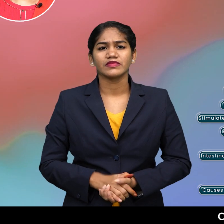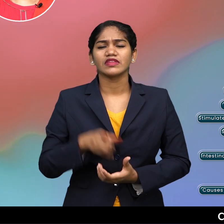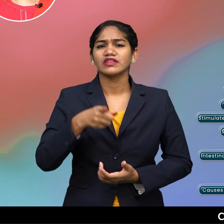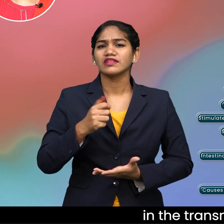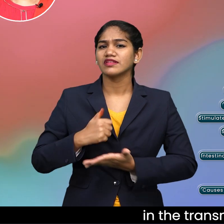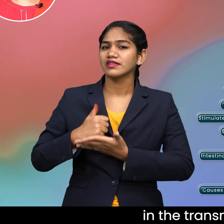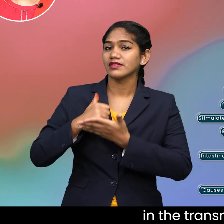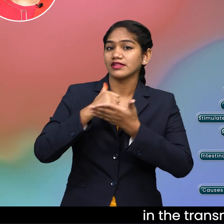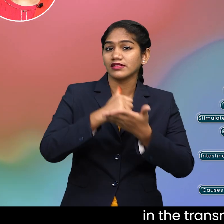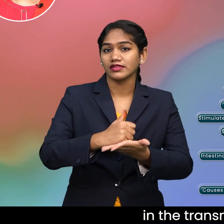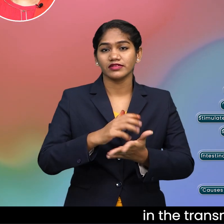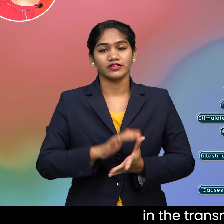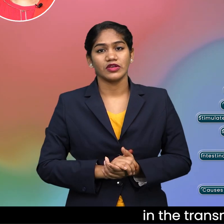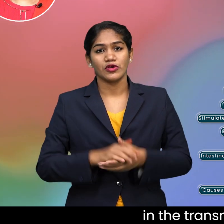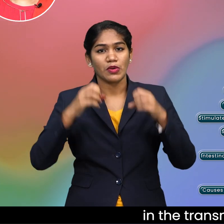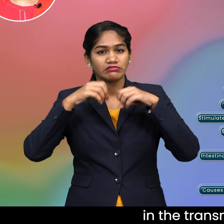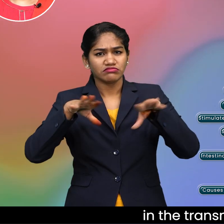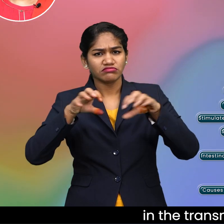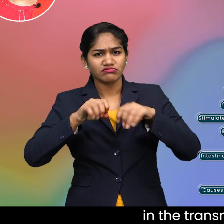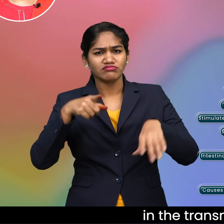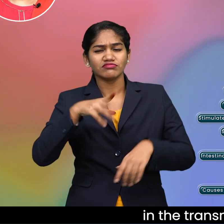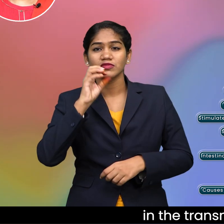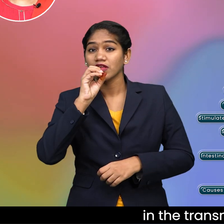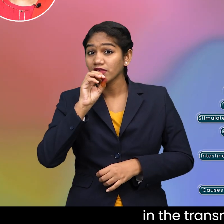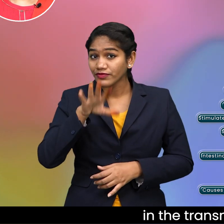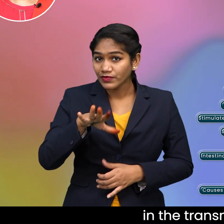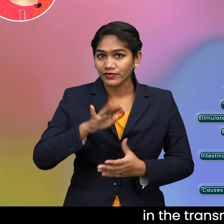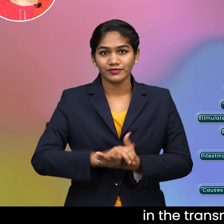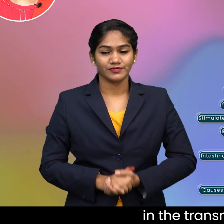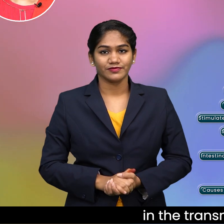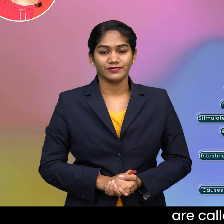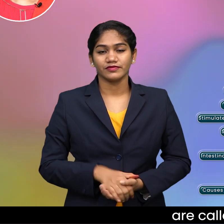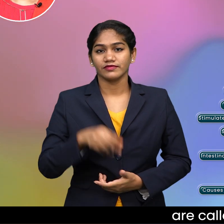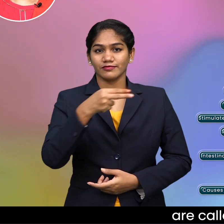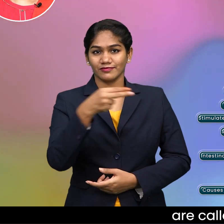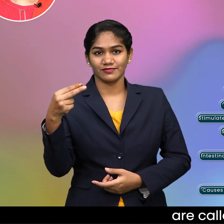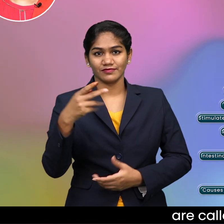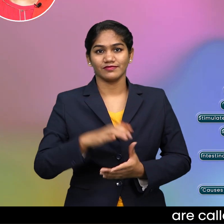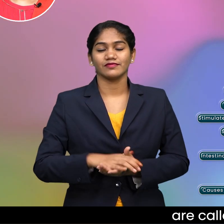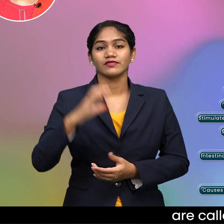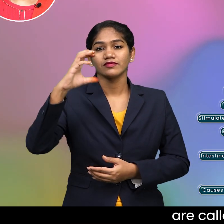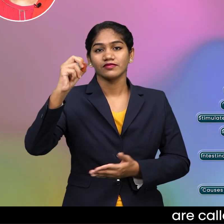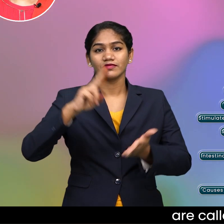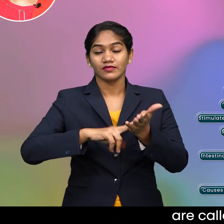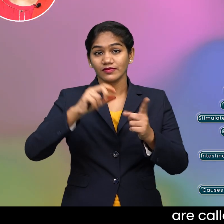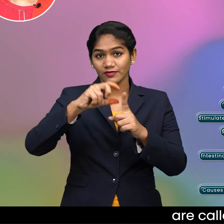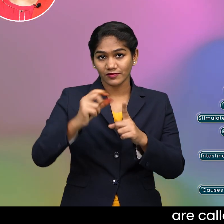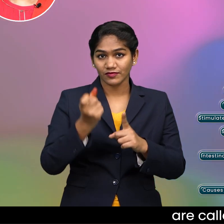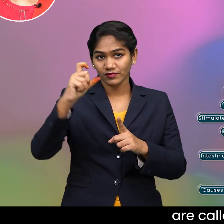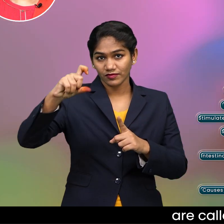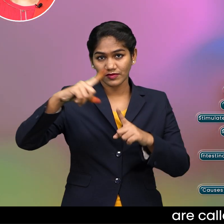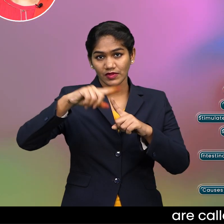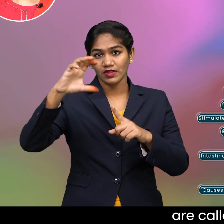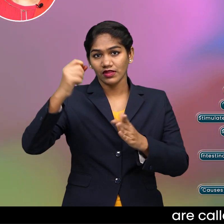and help in the transmission of impulses are called conductors.